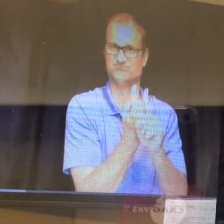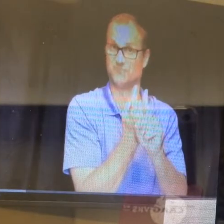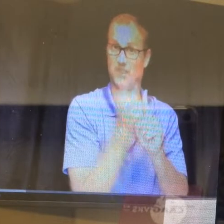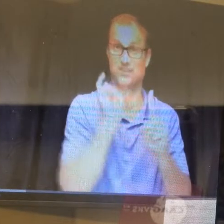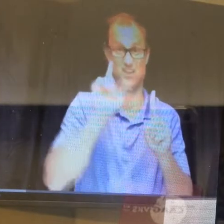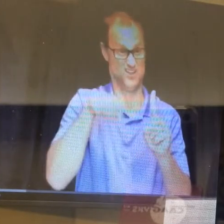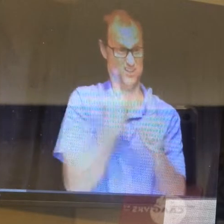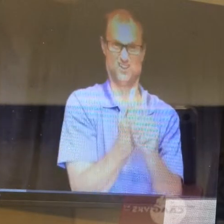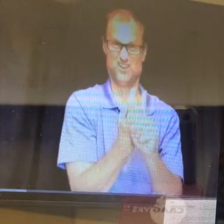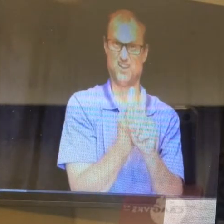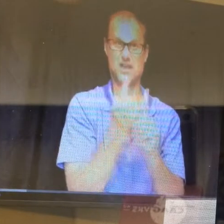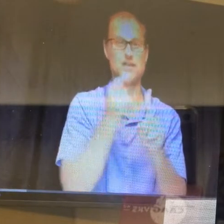Wow.